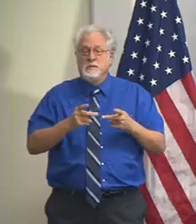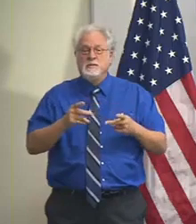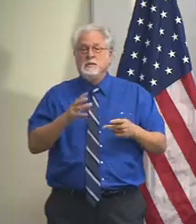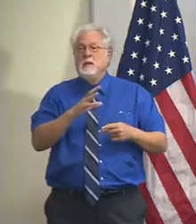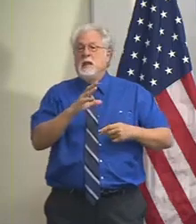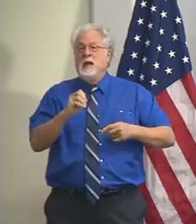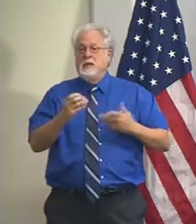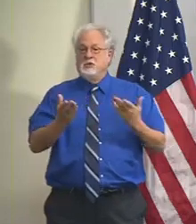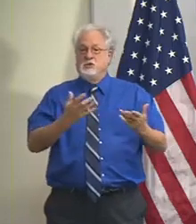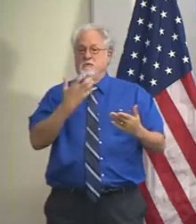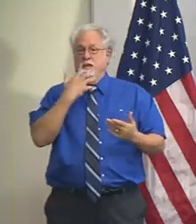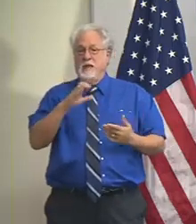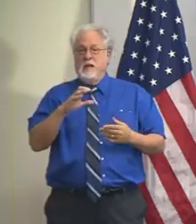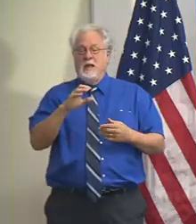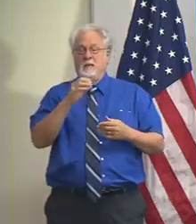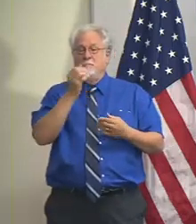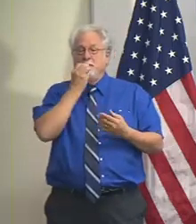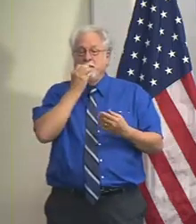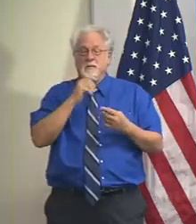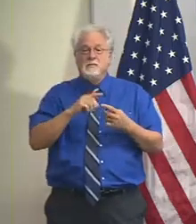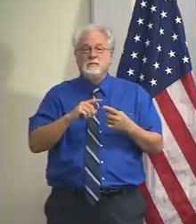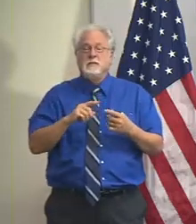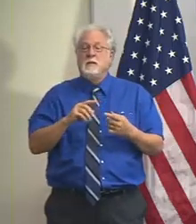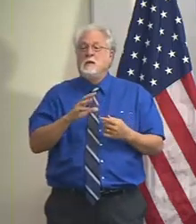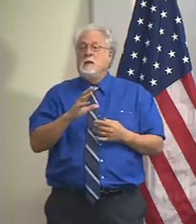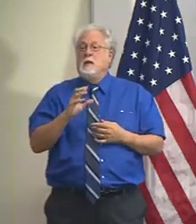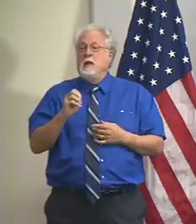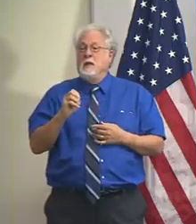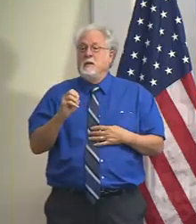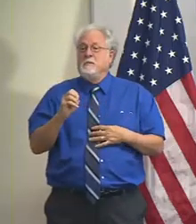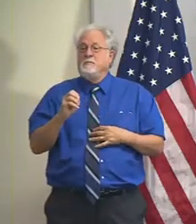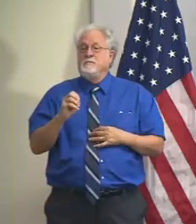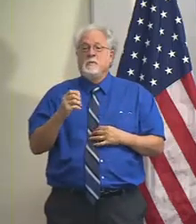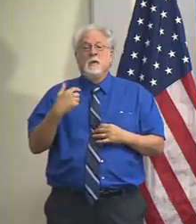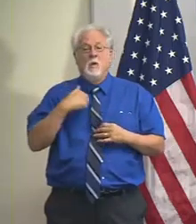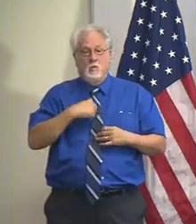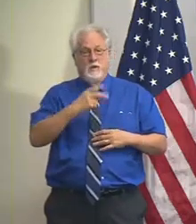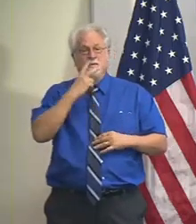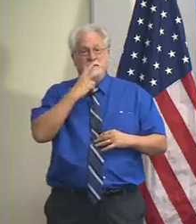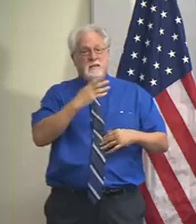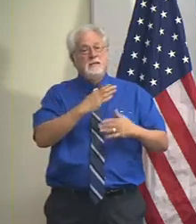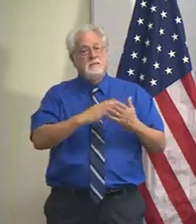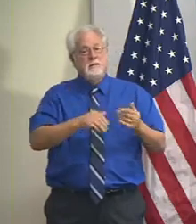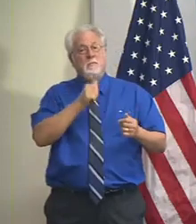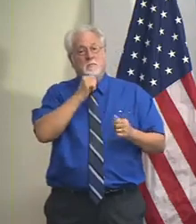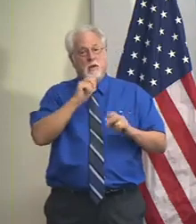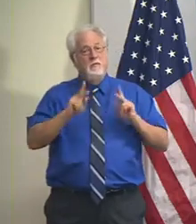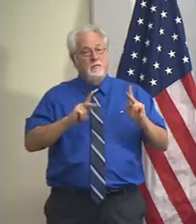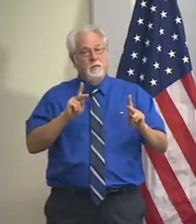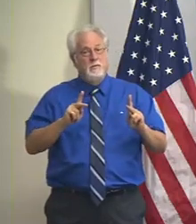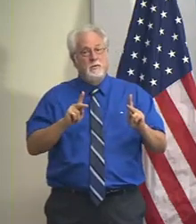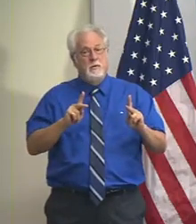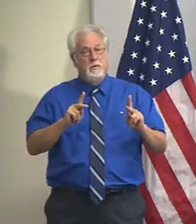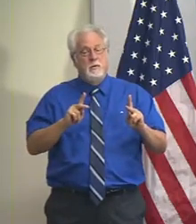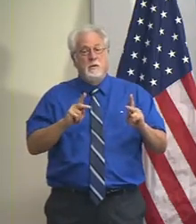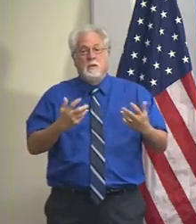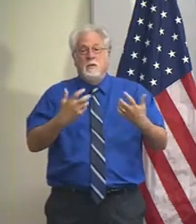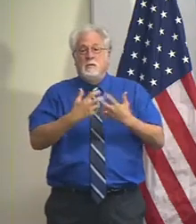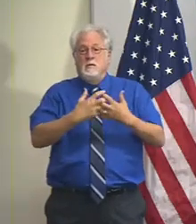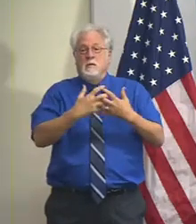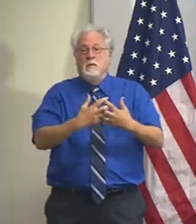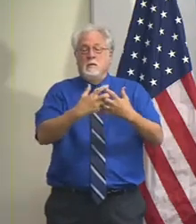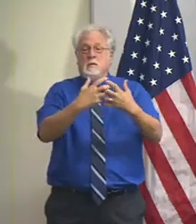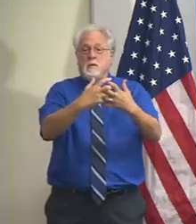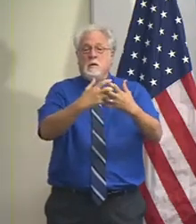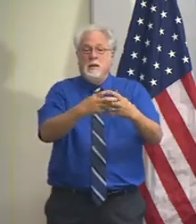and serving hot meals. And we've actually seen some private citizens putting together